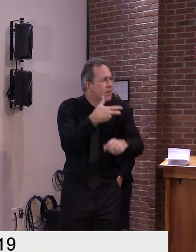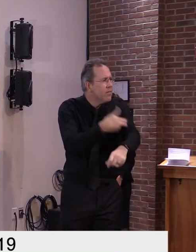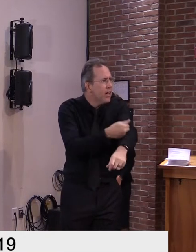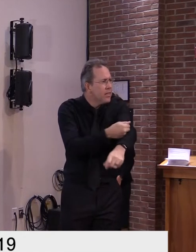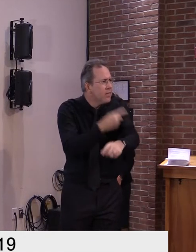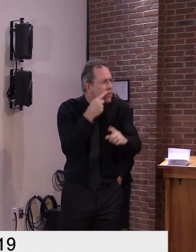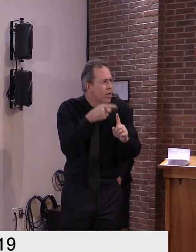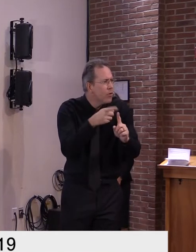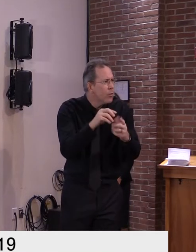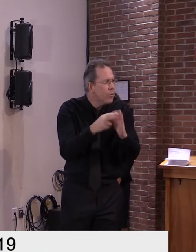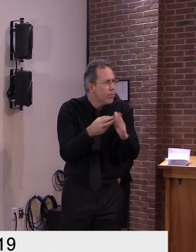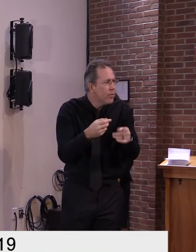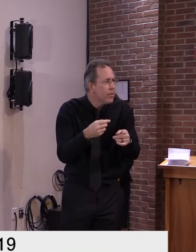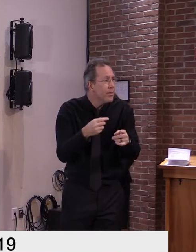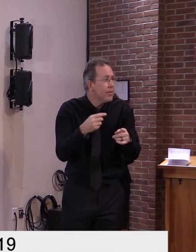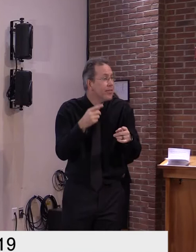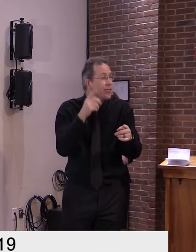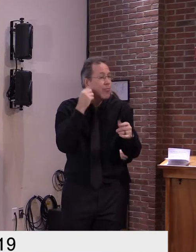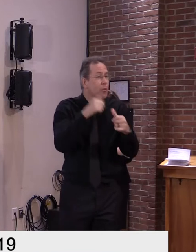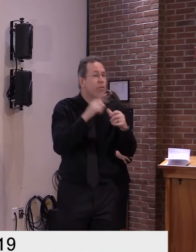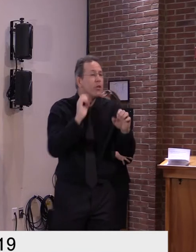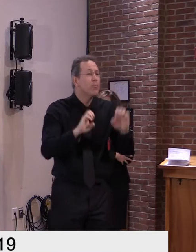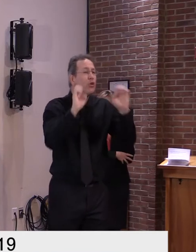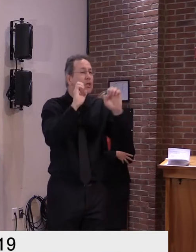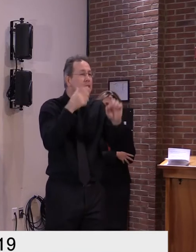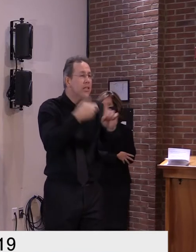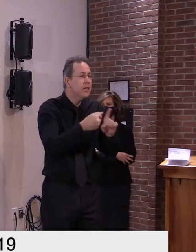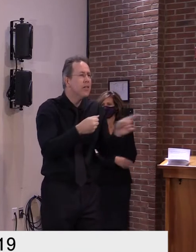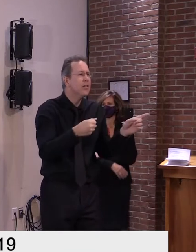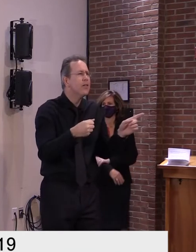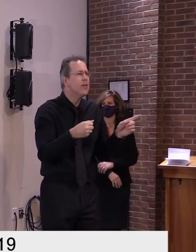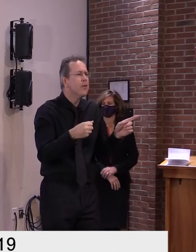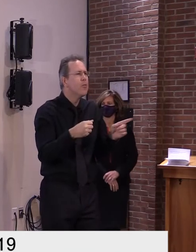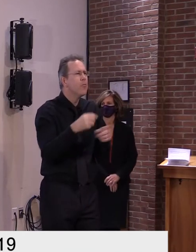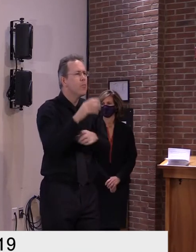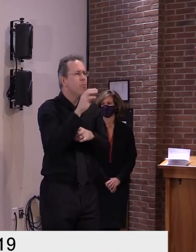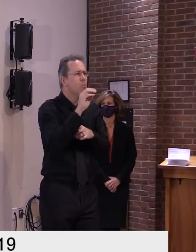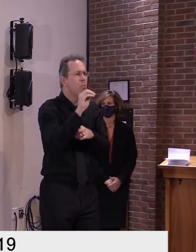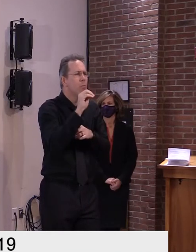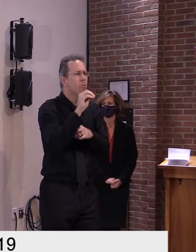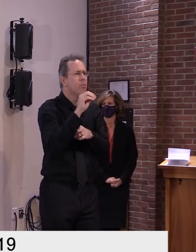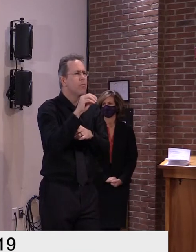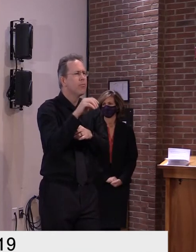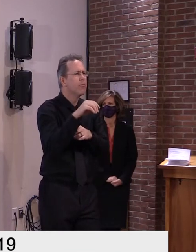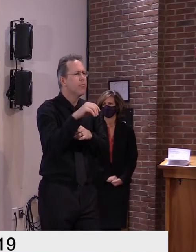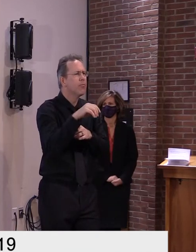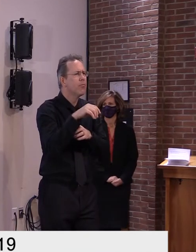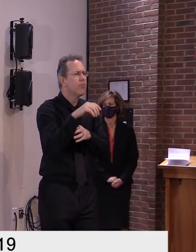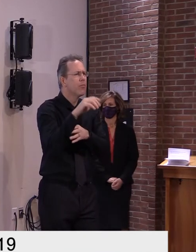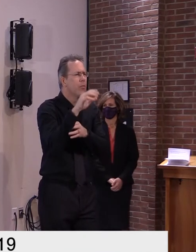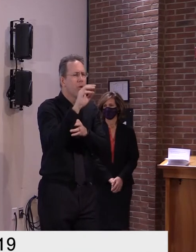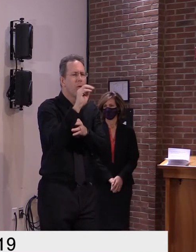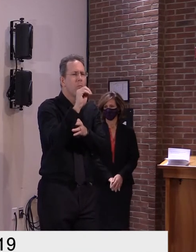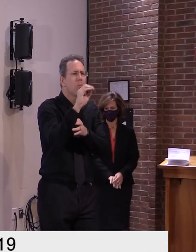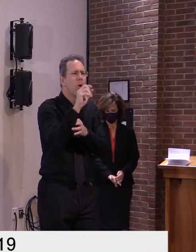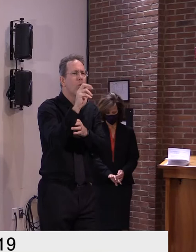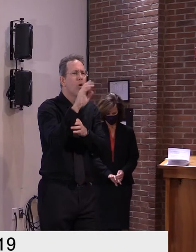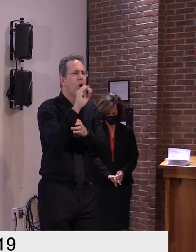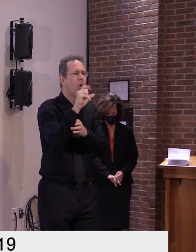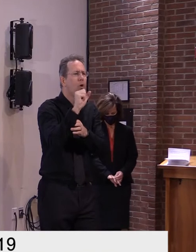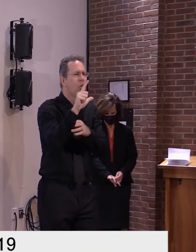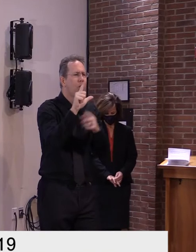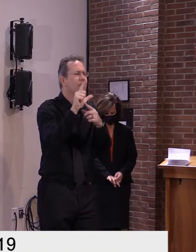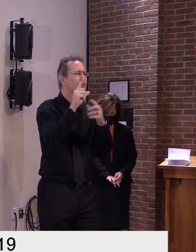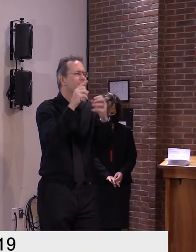That's what I was wondering if that was what it was. Yeah. And so the federal government has been sending monoclonal antibody treatments, including that one,